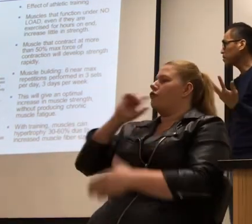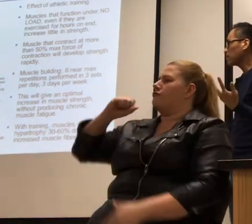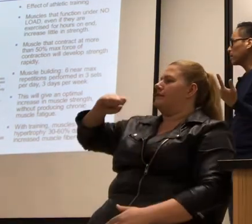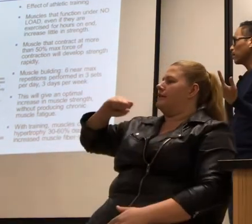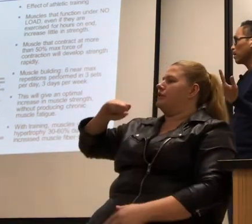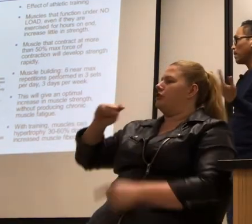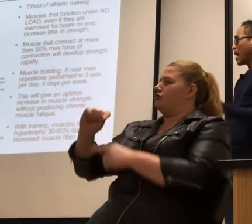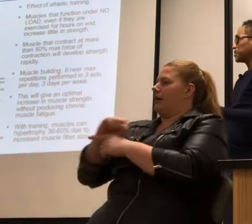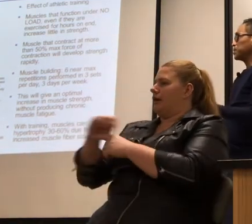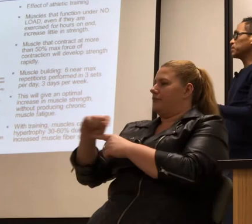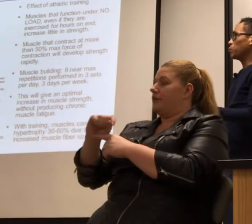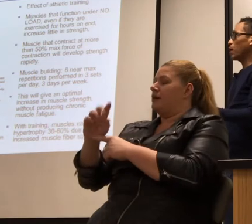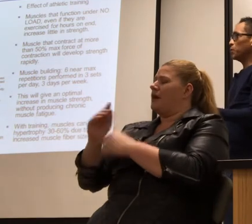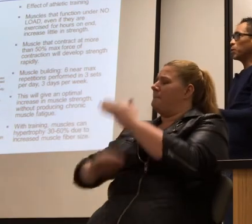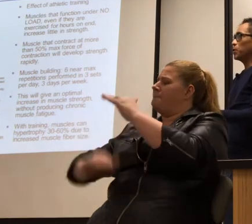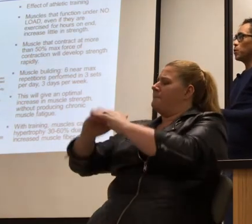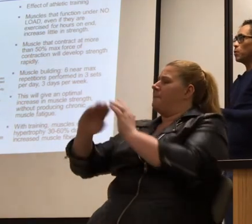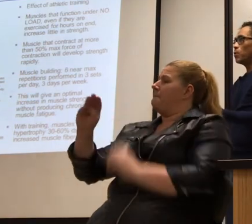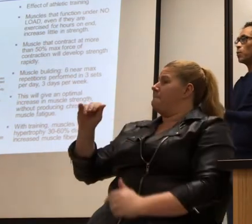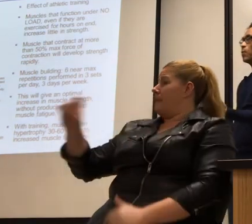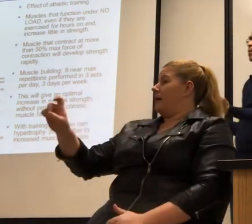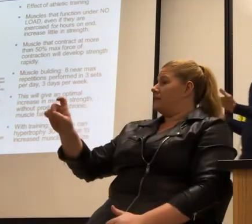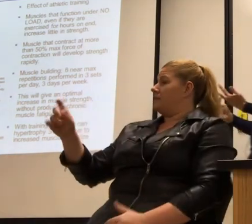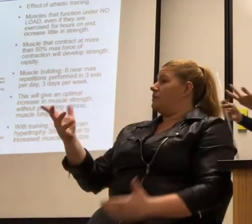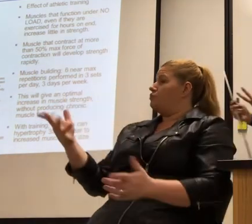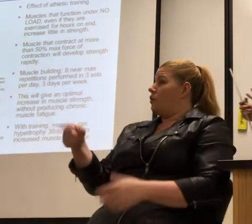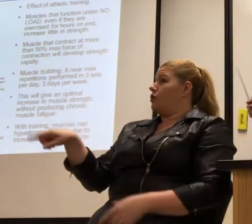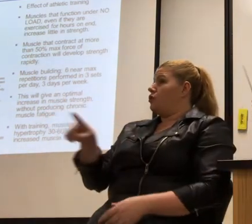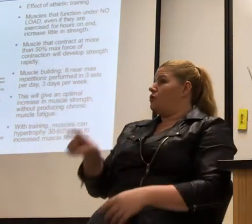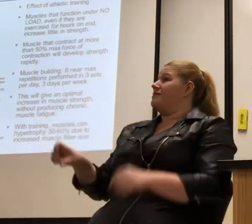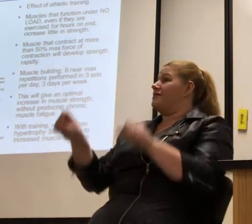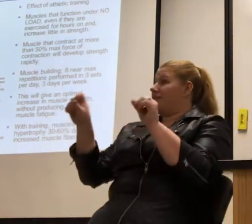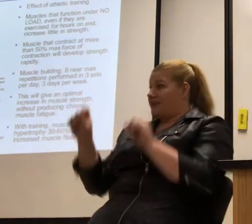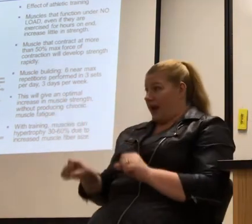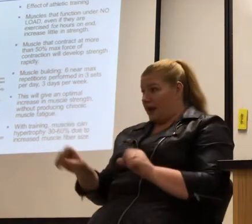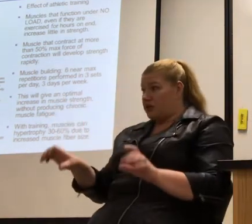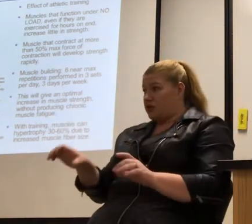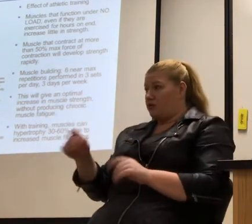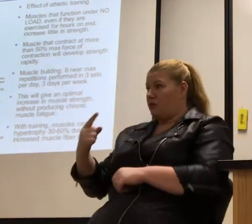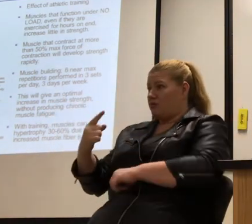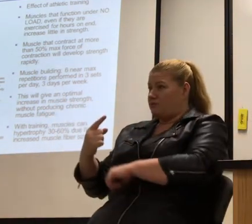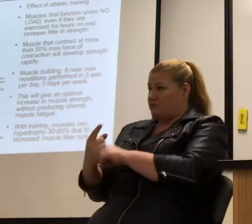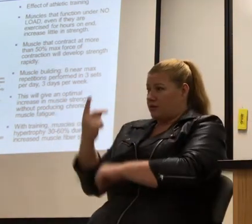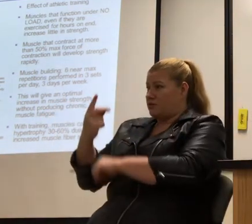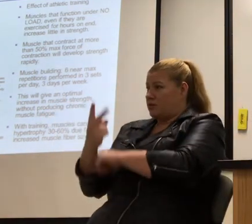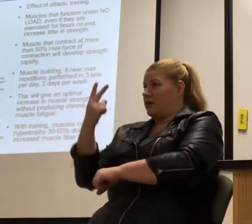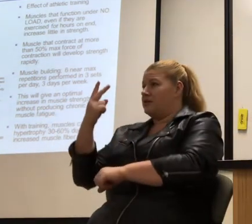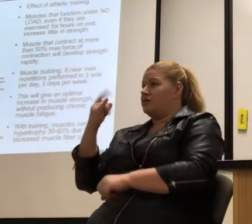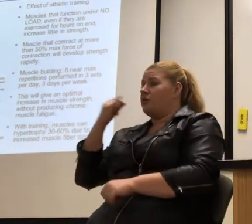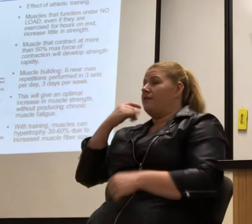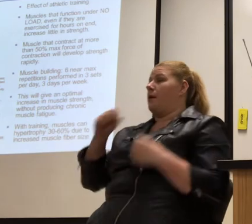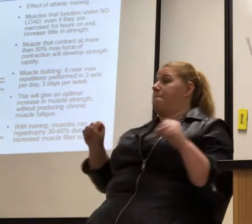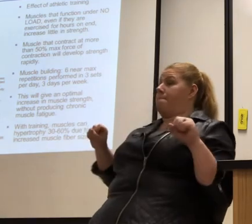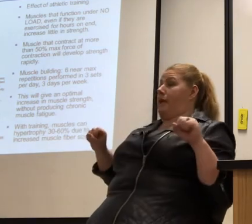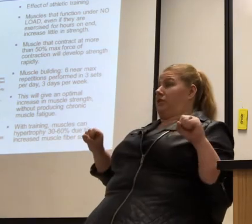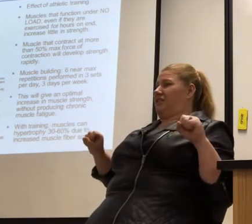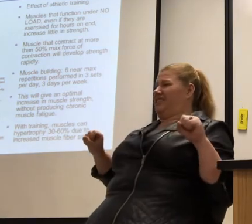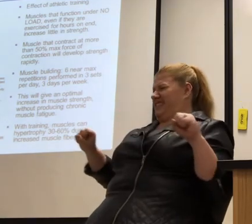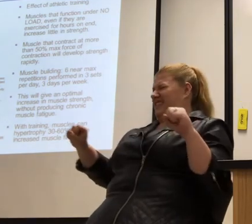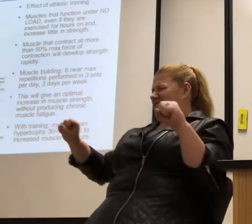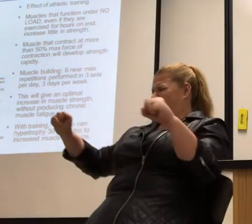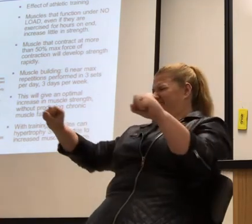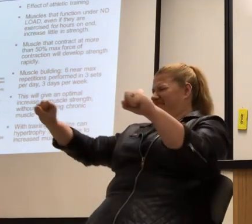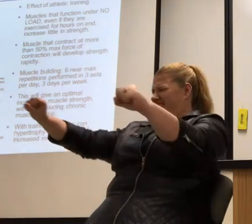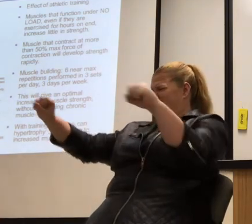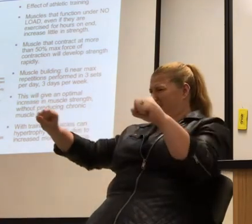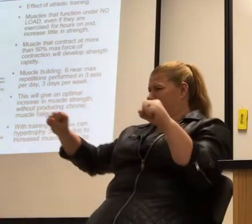max? Max is what you could do 1 or 2 times. So if it's bench press, whatever you could